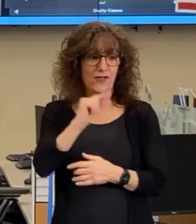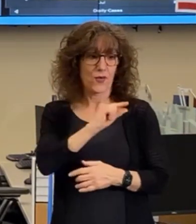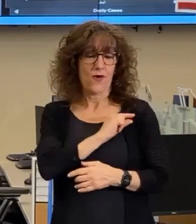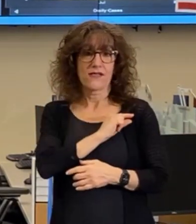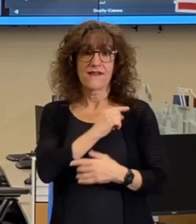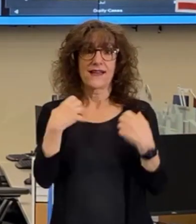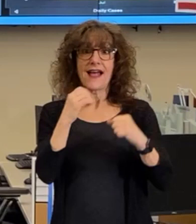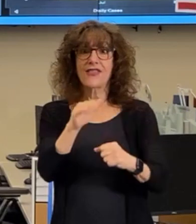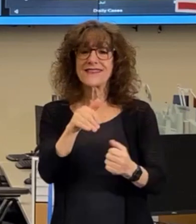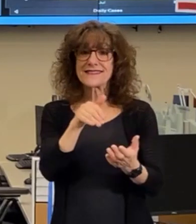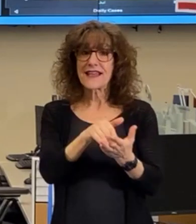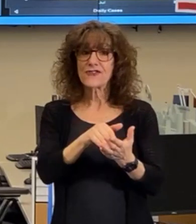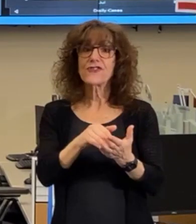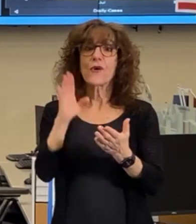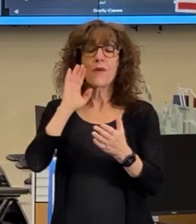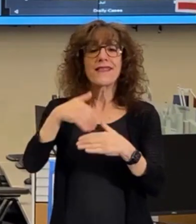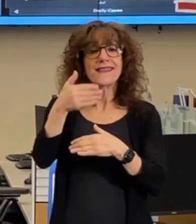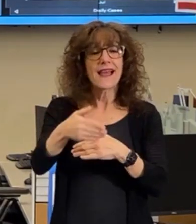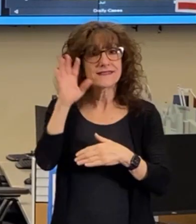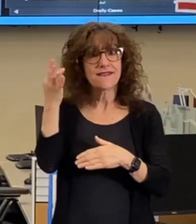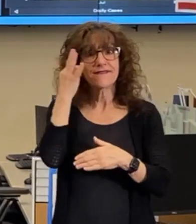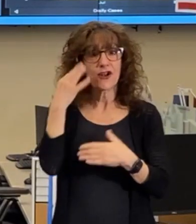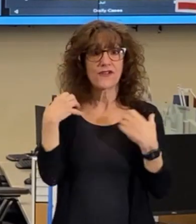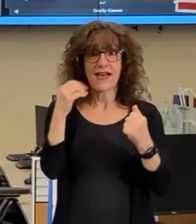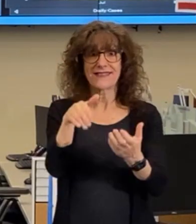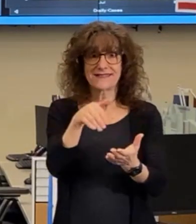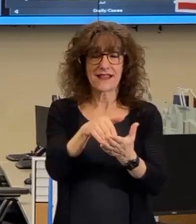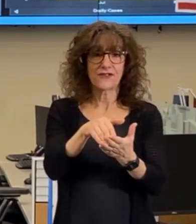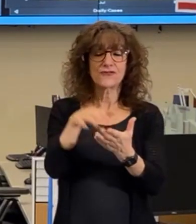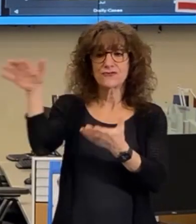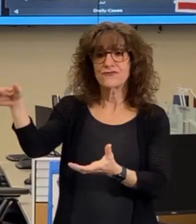Health Center will be among the next federal health centers to receive